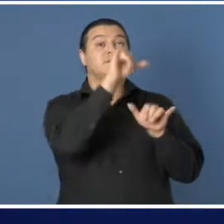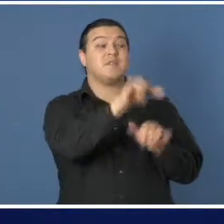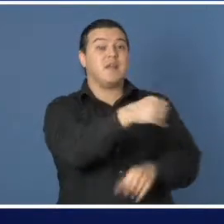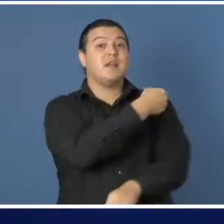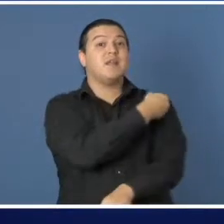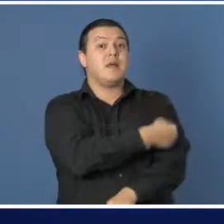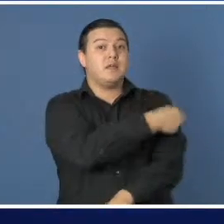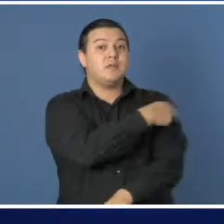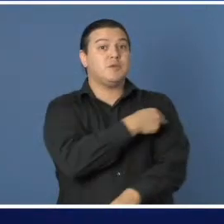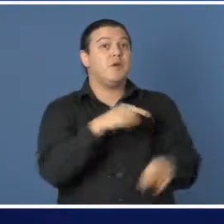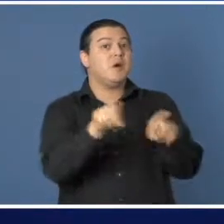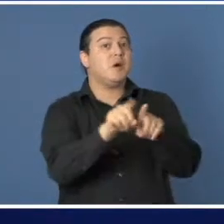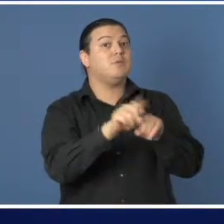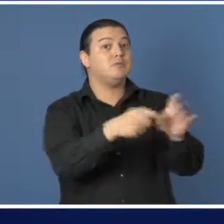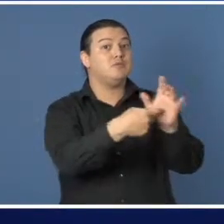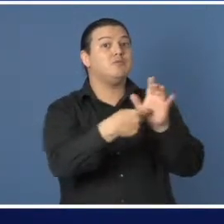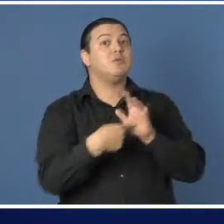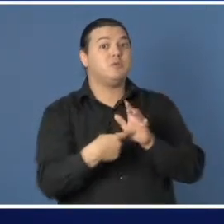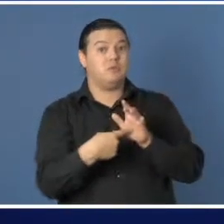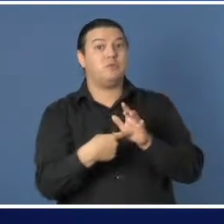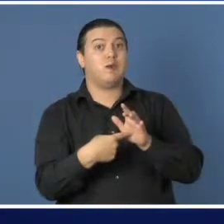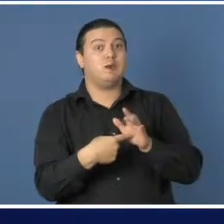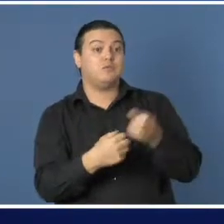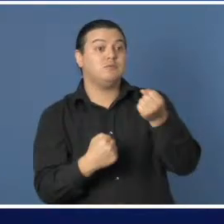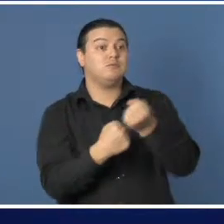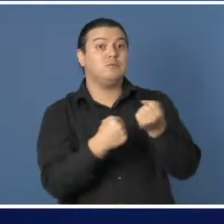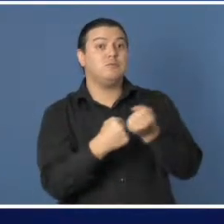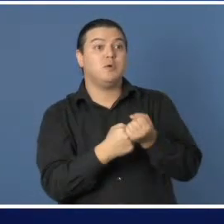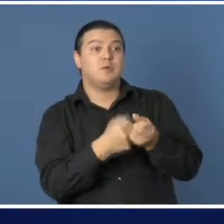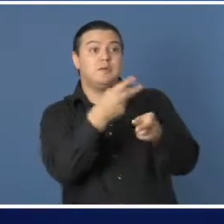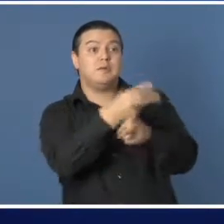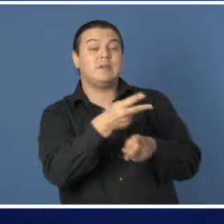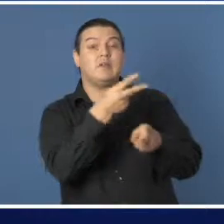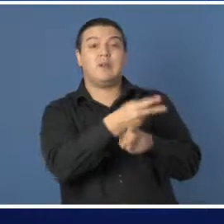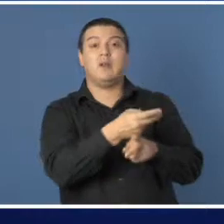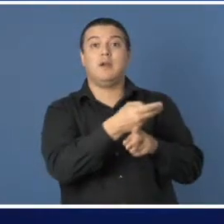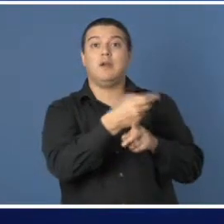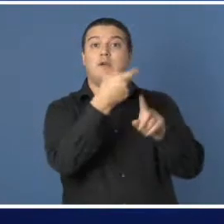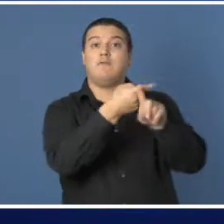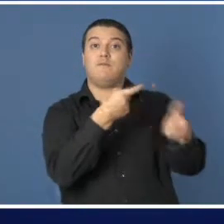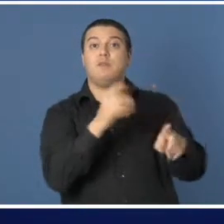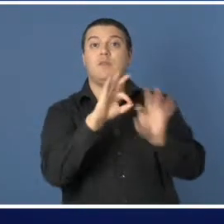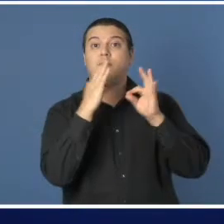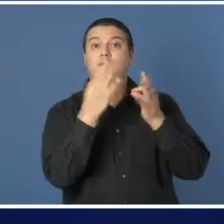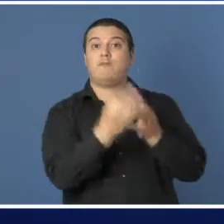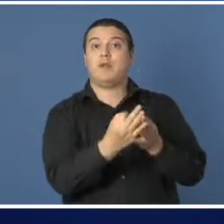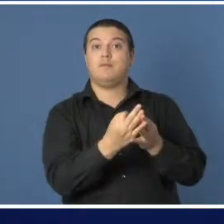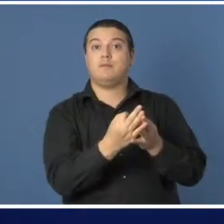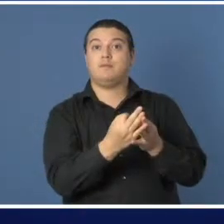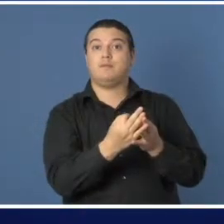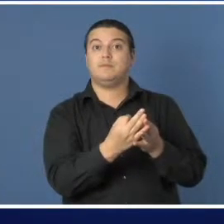Hospitalization Also requires support and care from the family for those who are sick